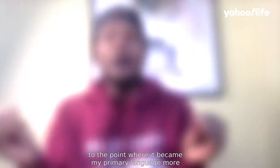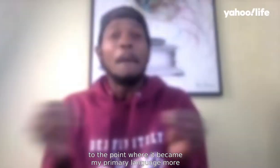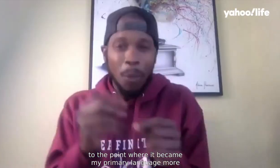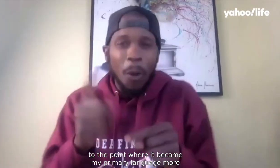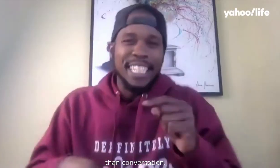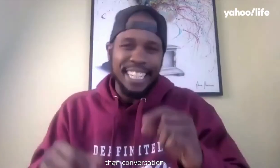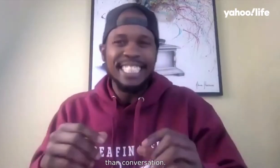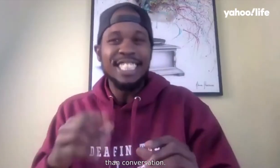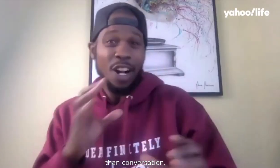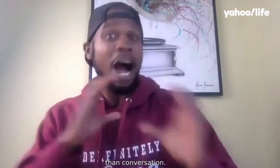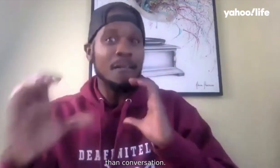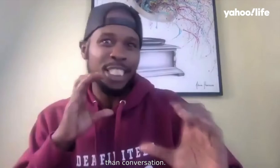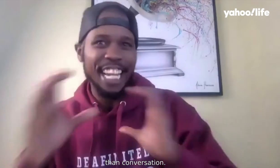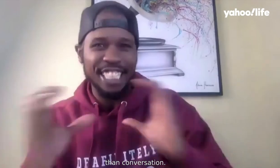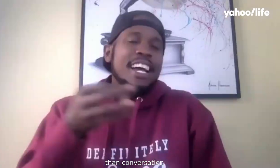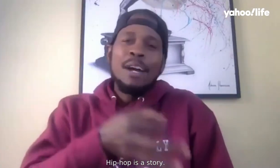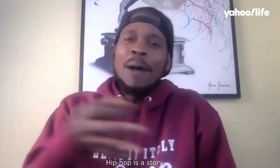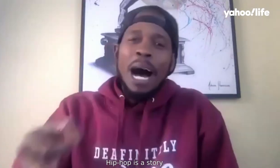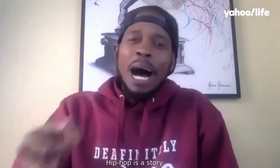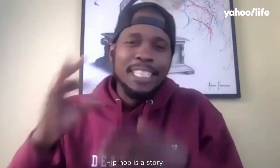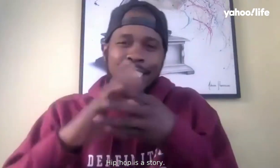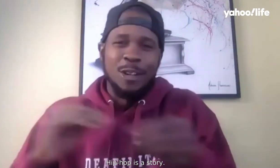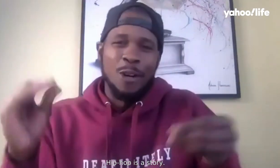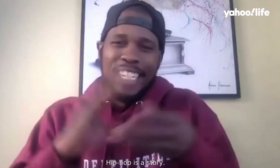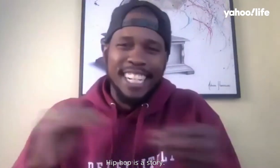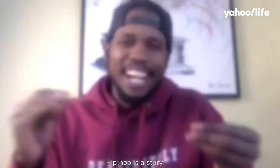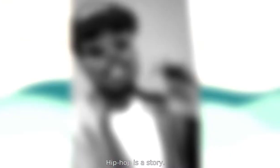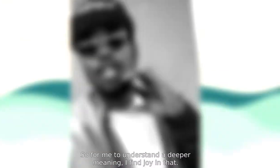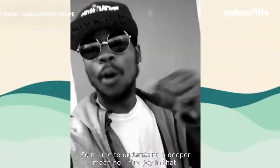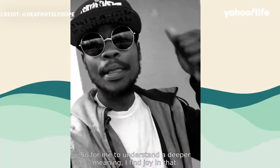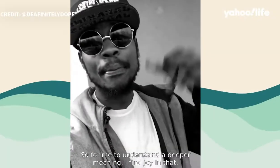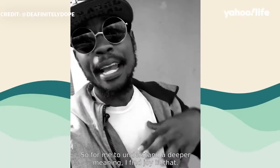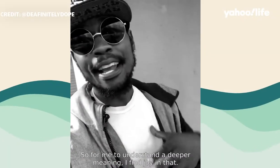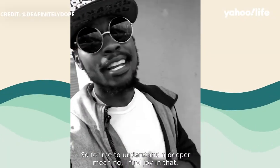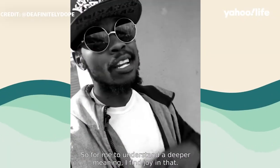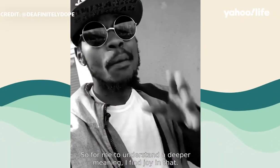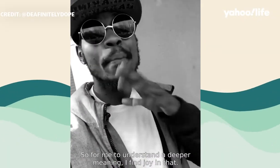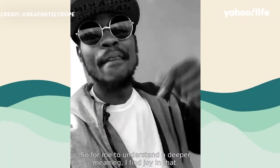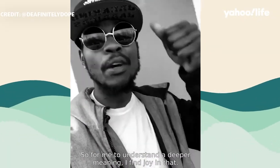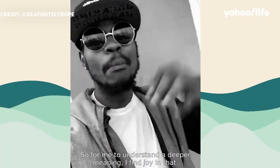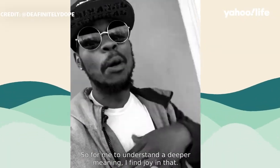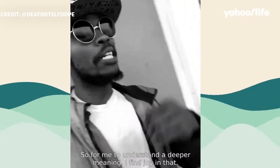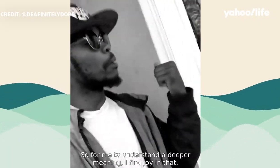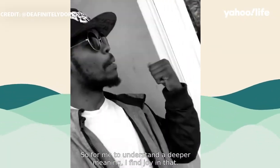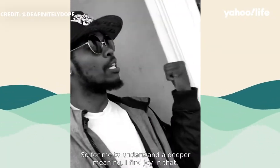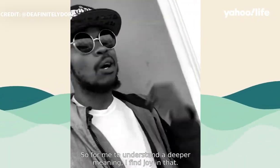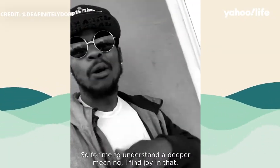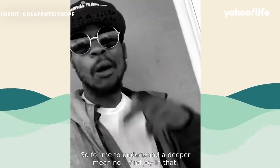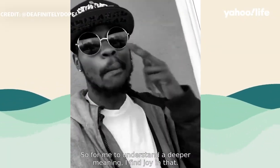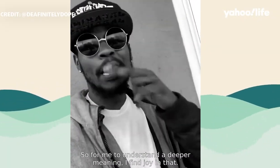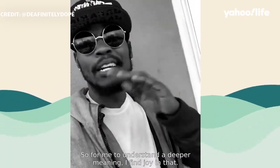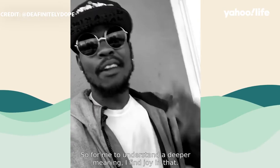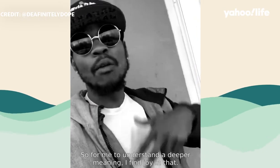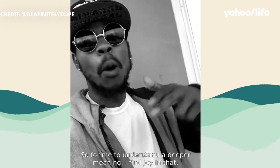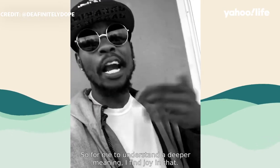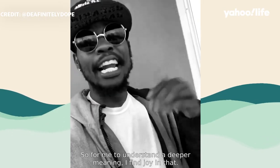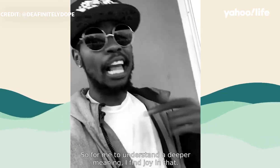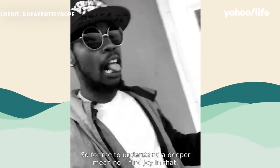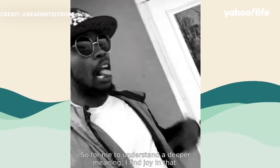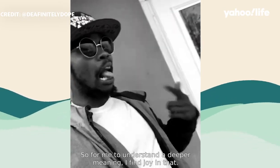more than conversation. Hip hop is a story. So for me to understand a deeper meaning, I find joy